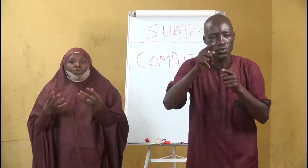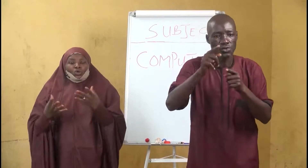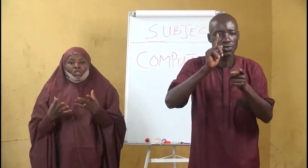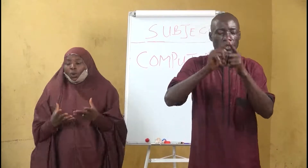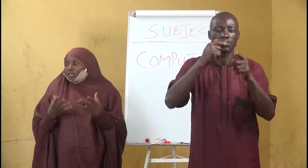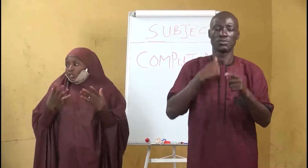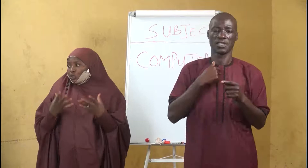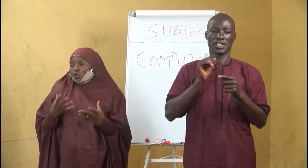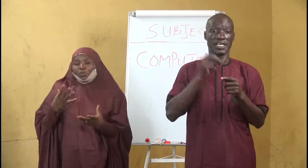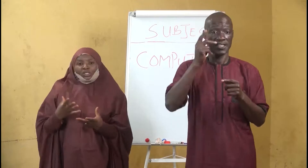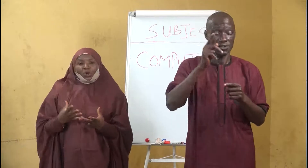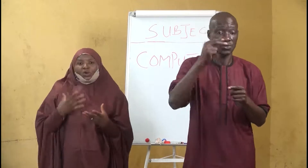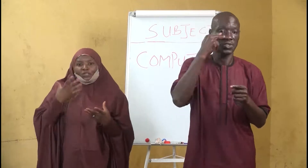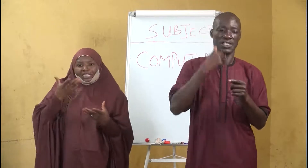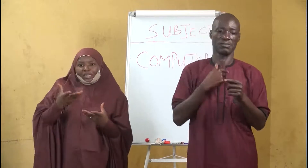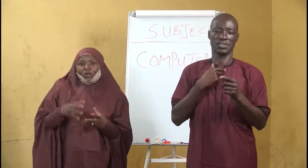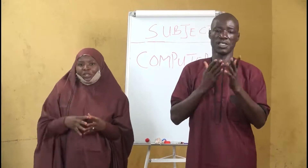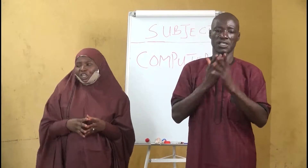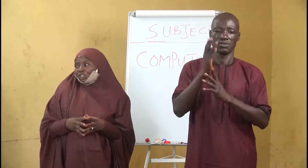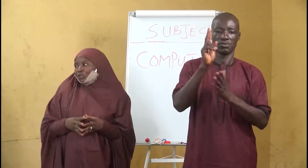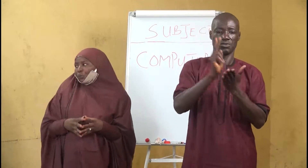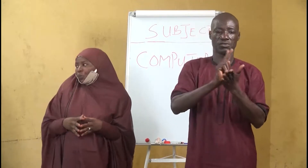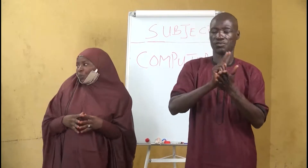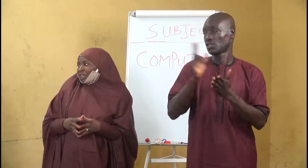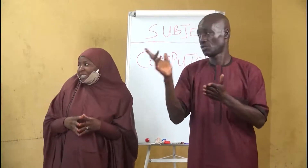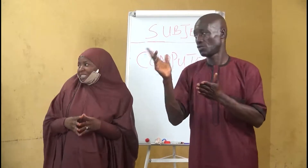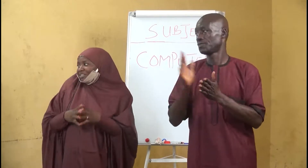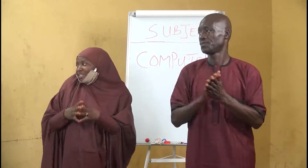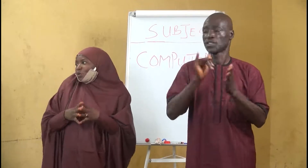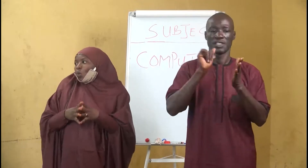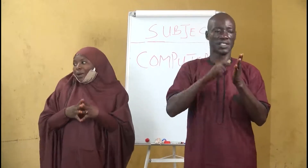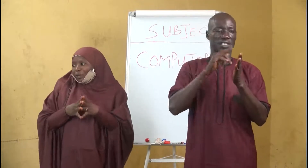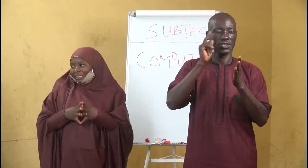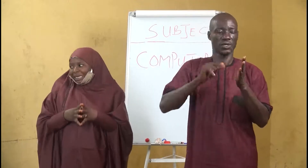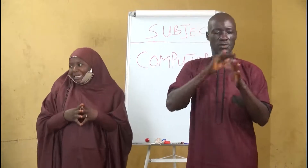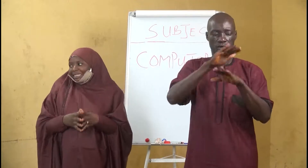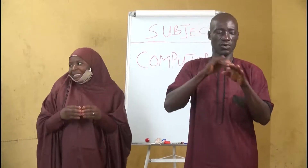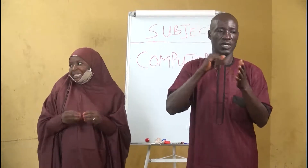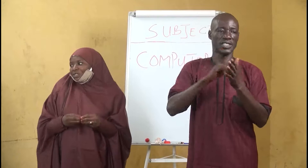through the what? Through means of telecommunication. That is the reason why we said it's a set